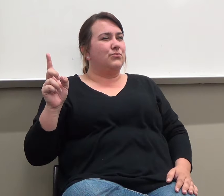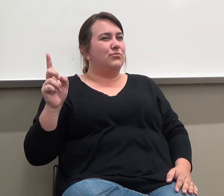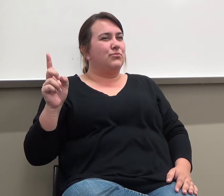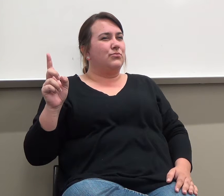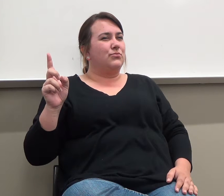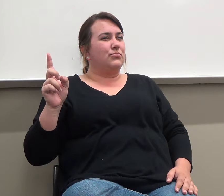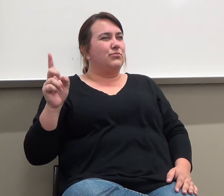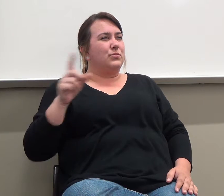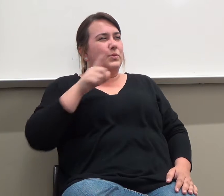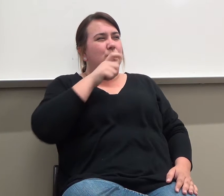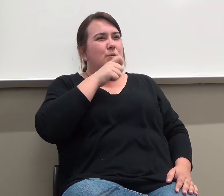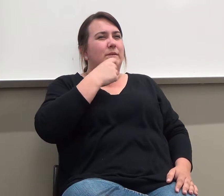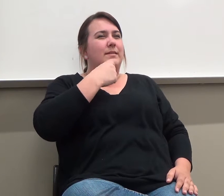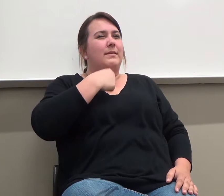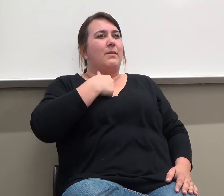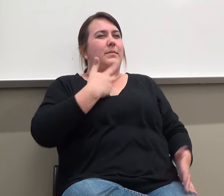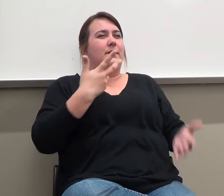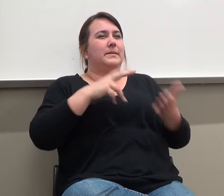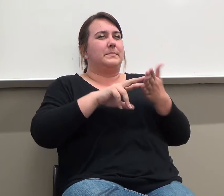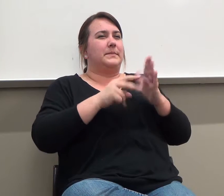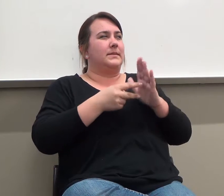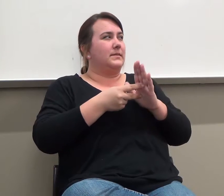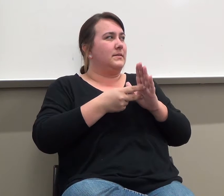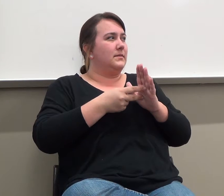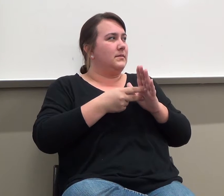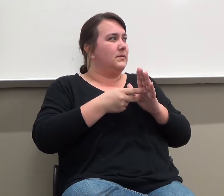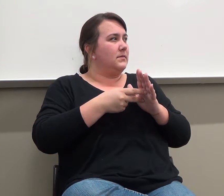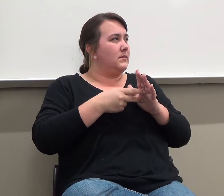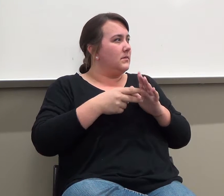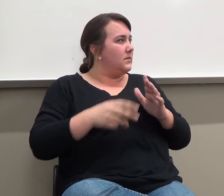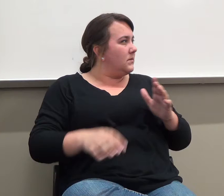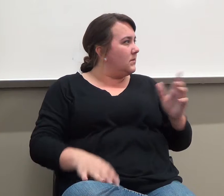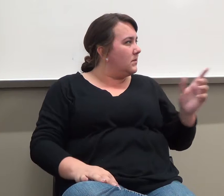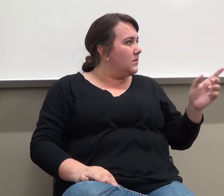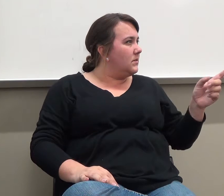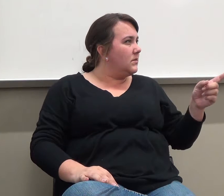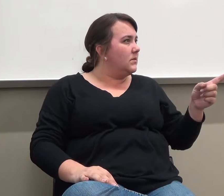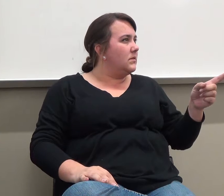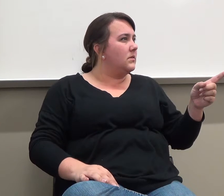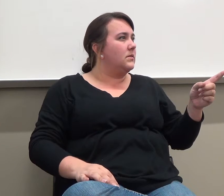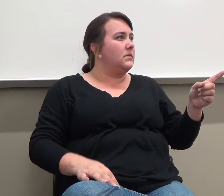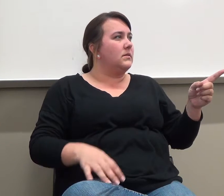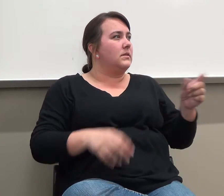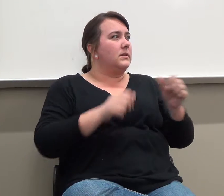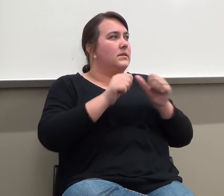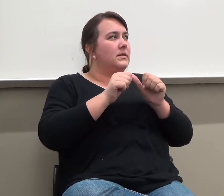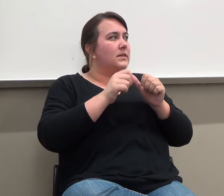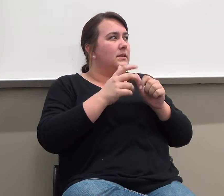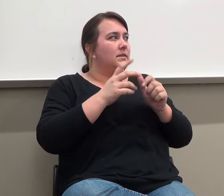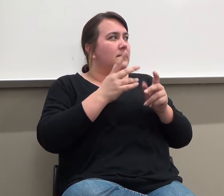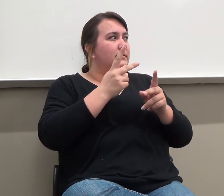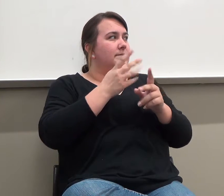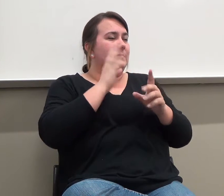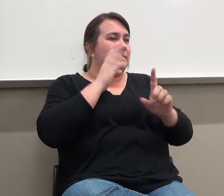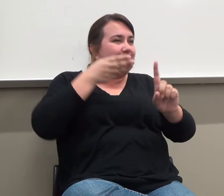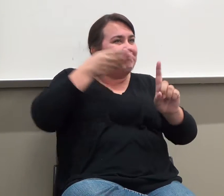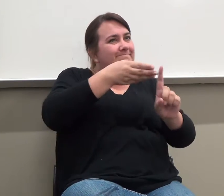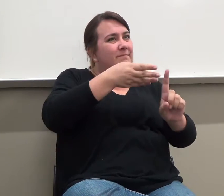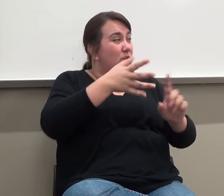Who can tell me what? Would you like to keep it together, maybe? What? To keep it together? Or stay on the... Were you the one who, yeah, you were,